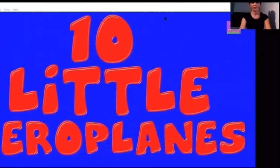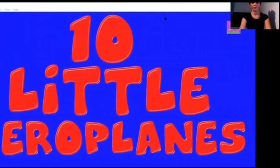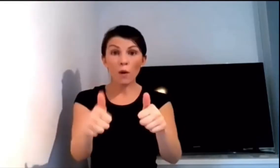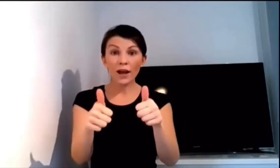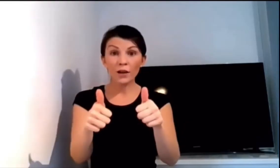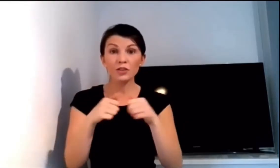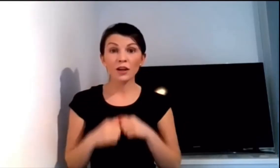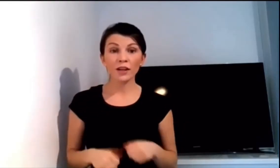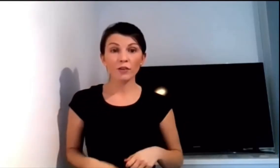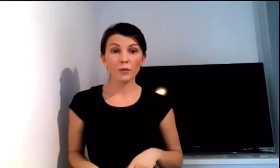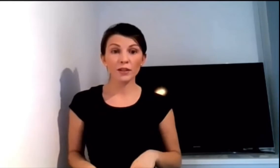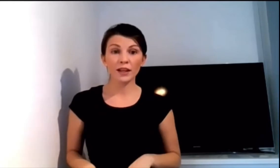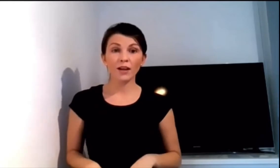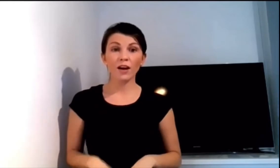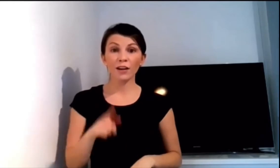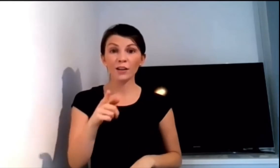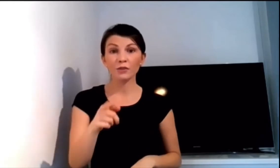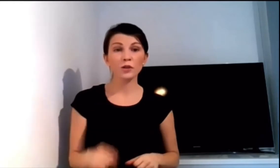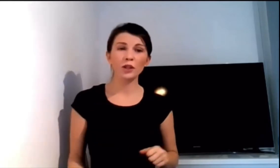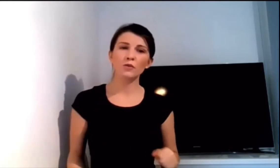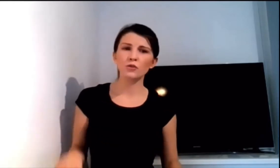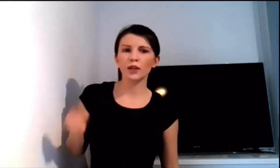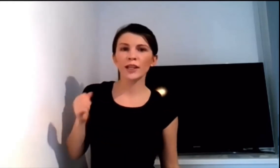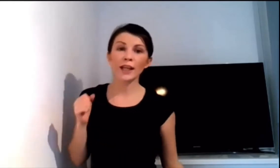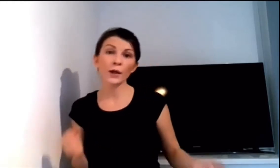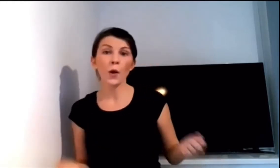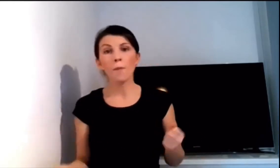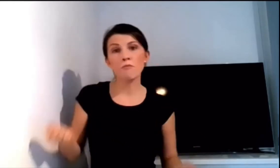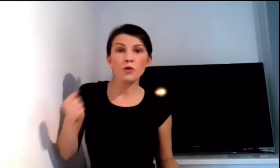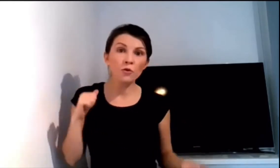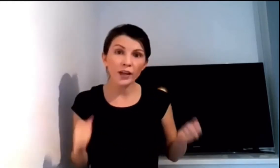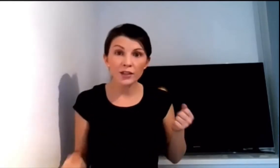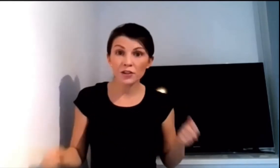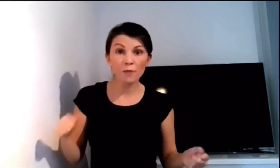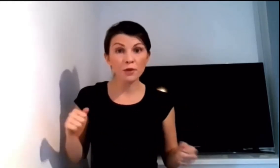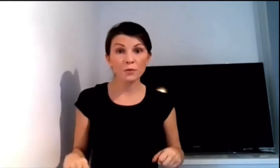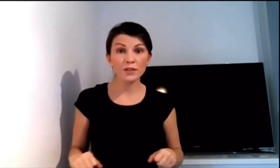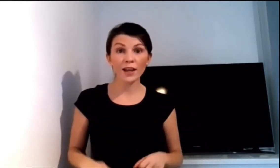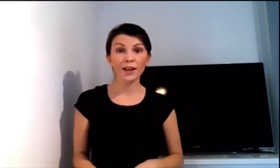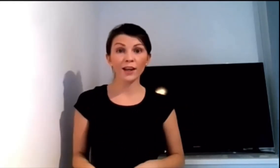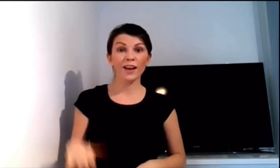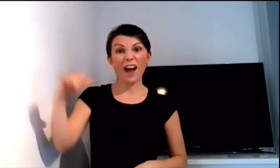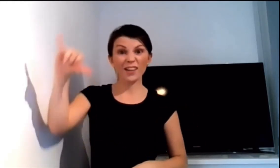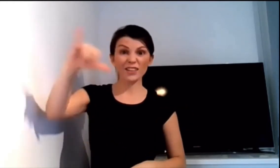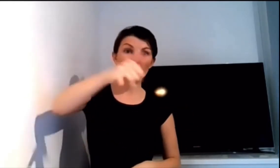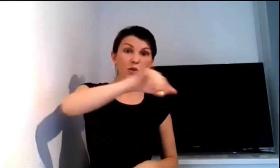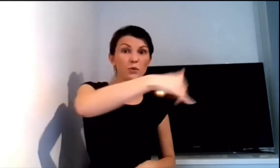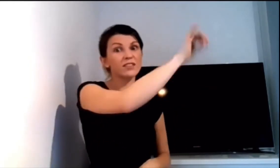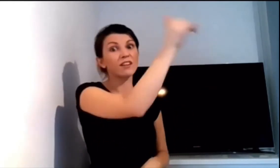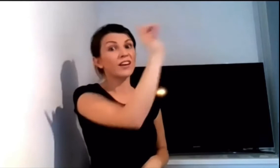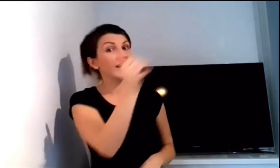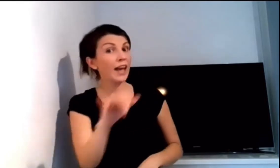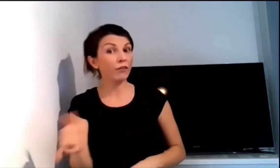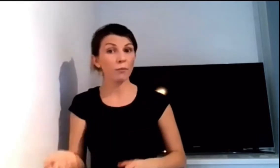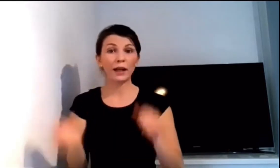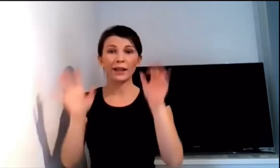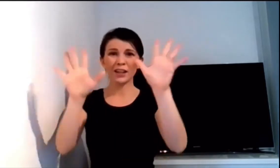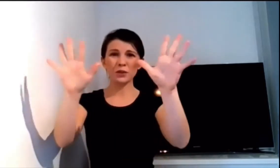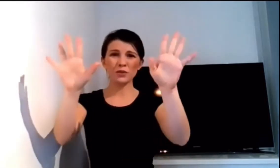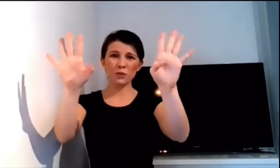Well done, everybody. I saw you joining in, moving to the music, and some of you were signing aeroplane and using your